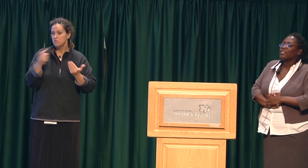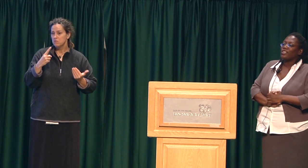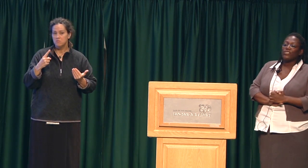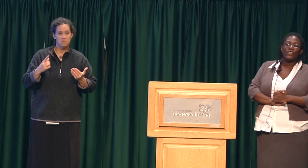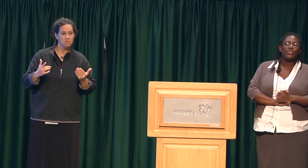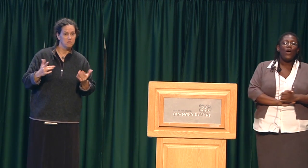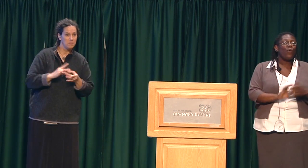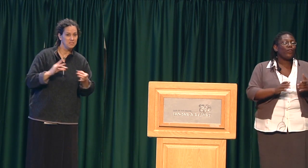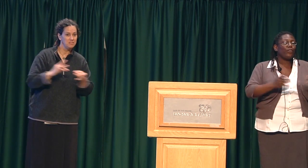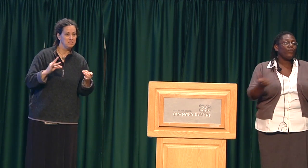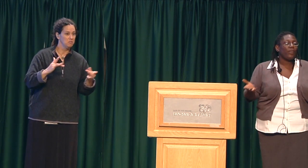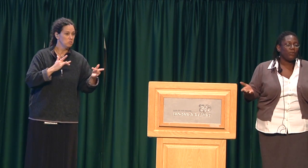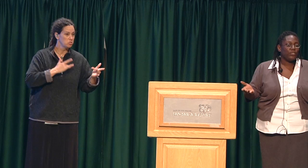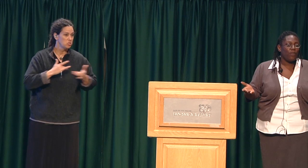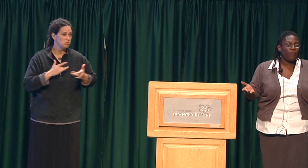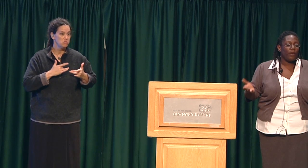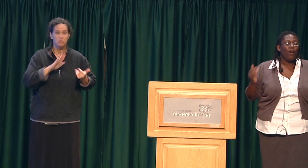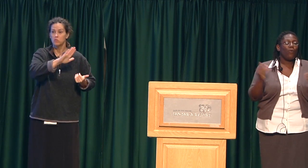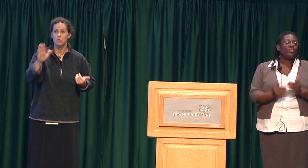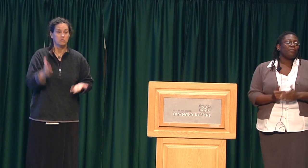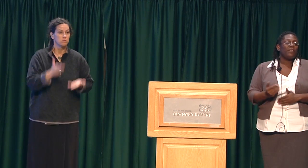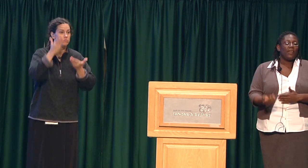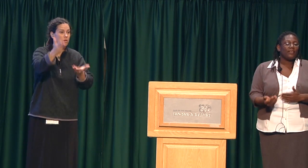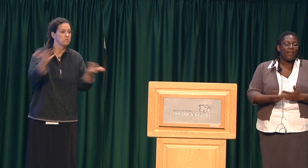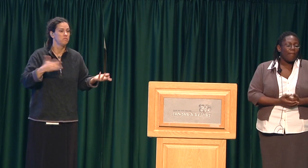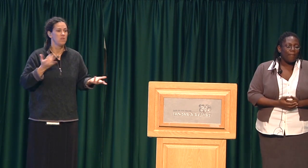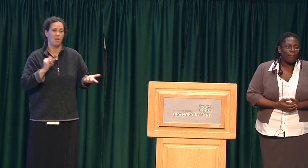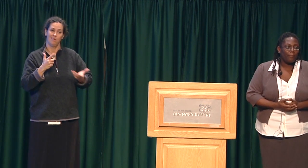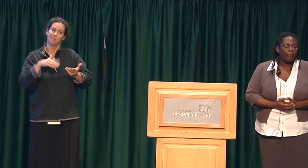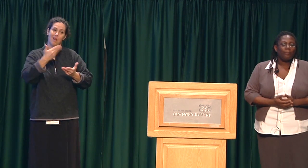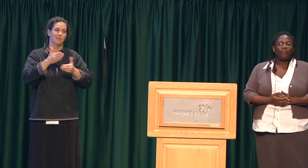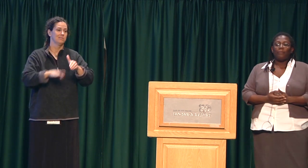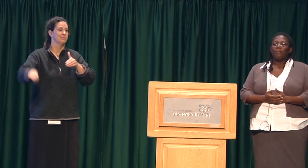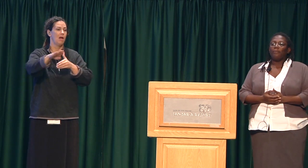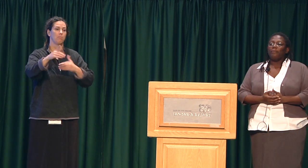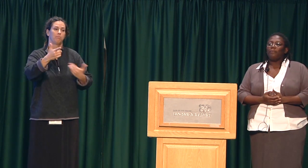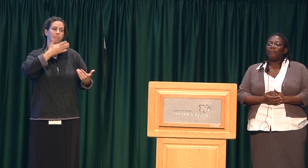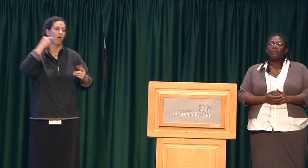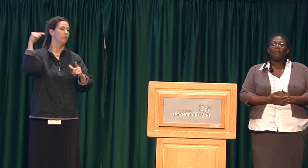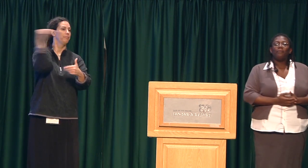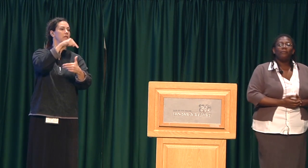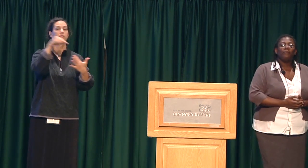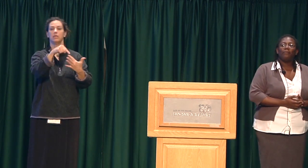concerns, suggestions. Where do you think we should go from here? What should be the next step?